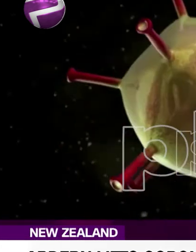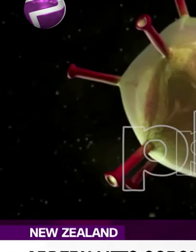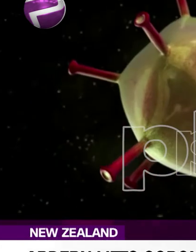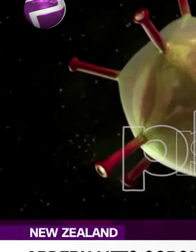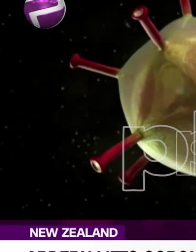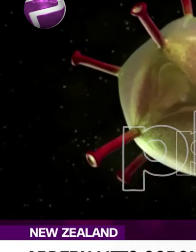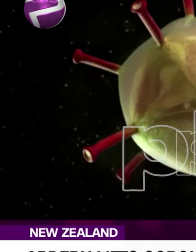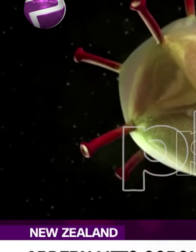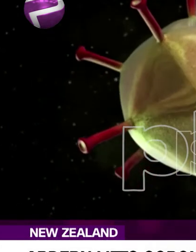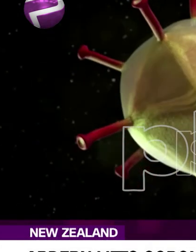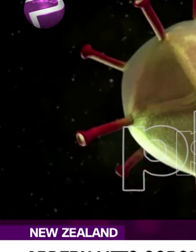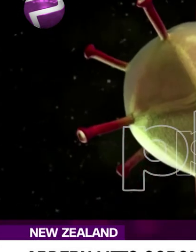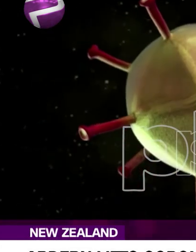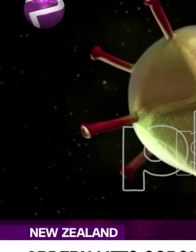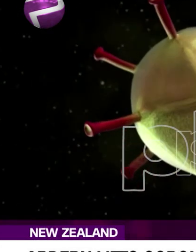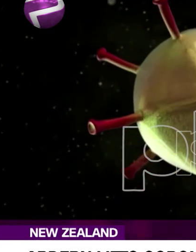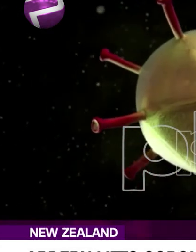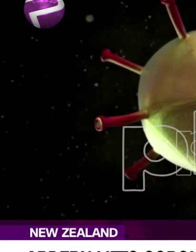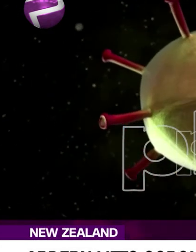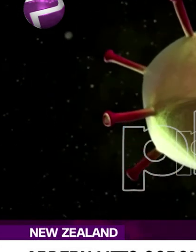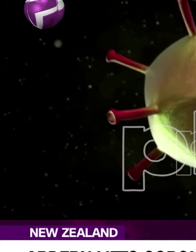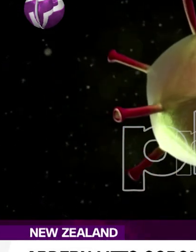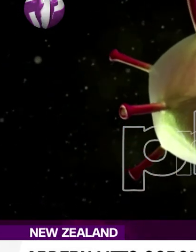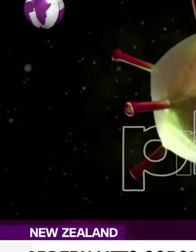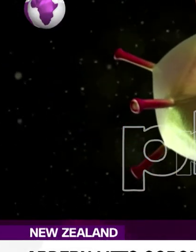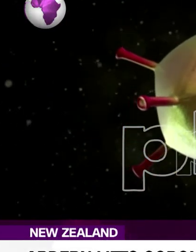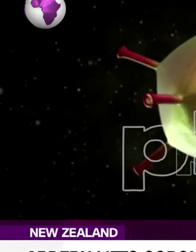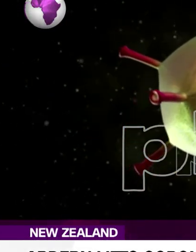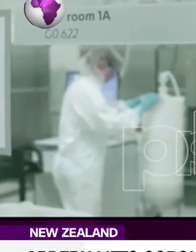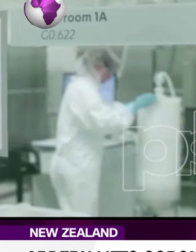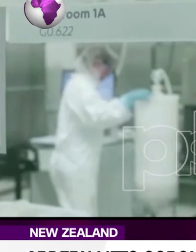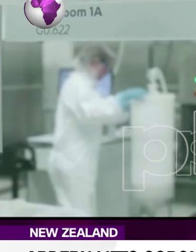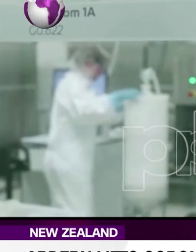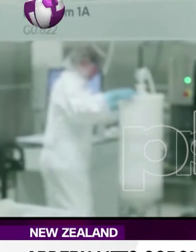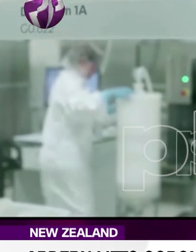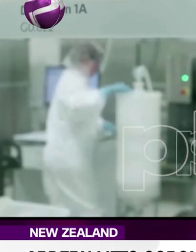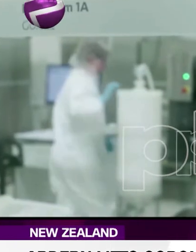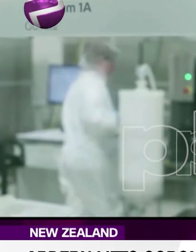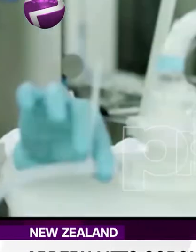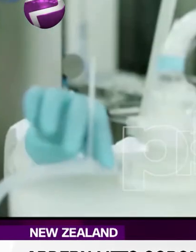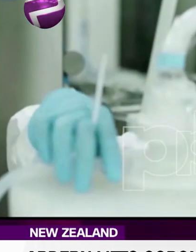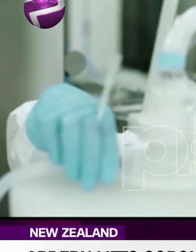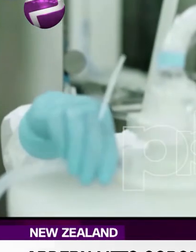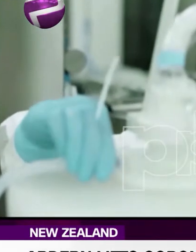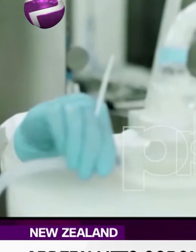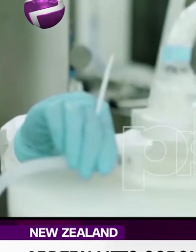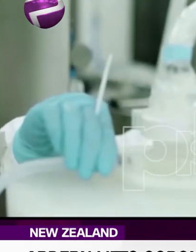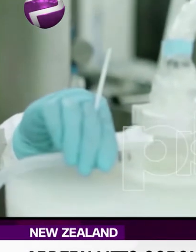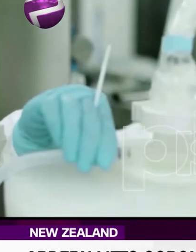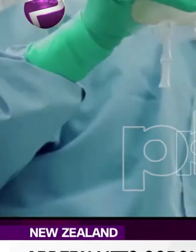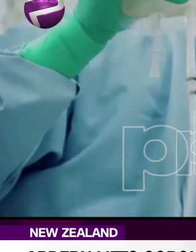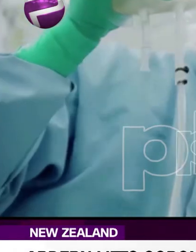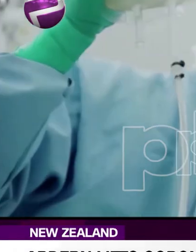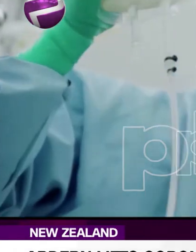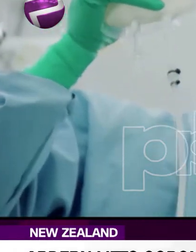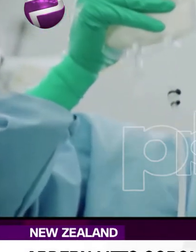alert level 1 from 11:59 p.m. on Wednesday, joining the rest of the world, the rest of the country rather,